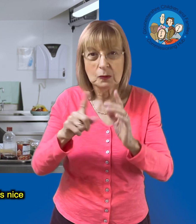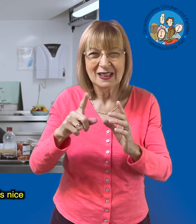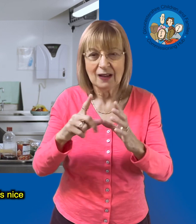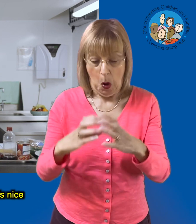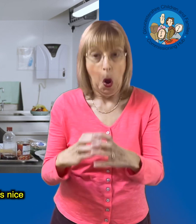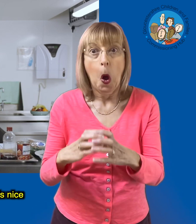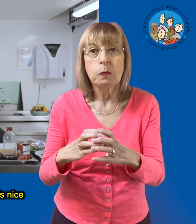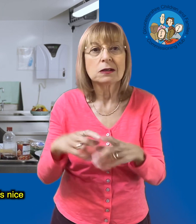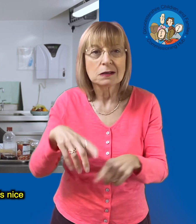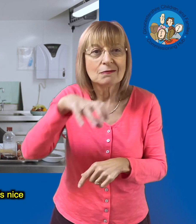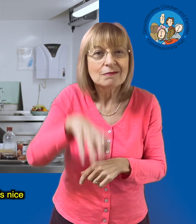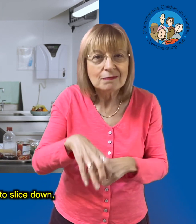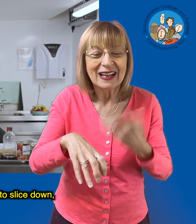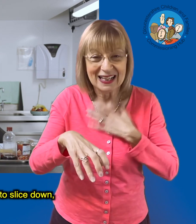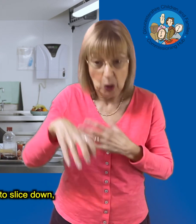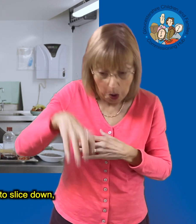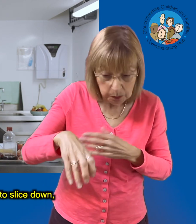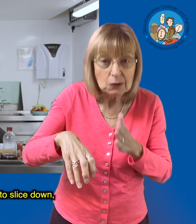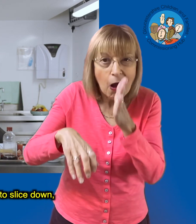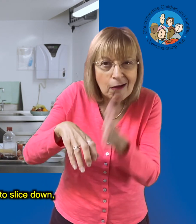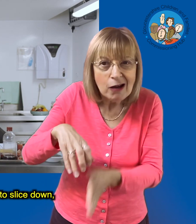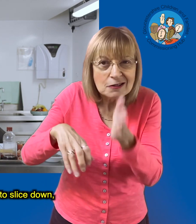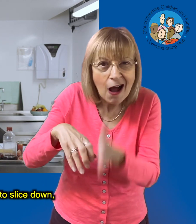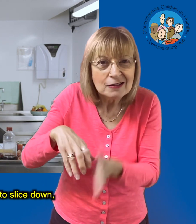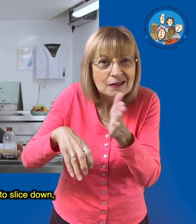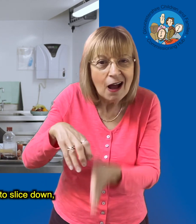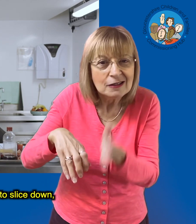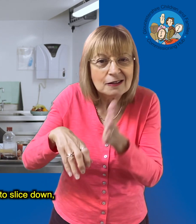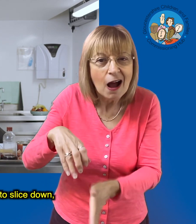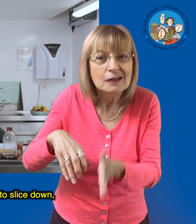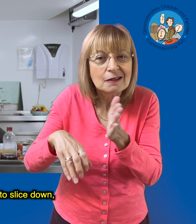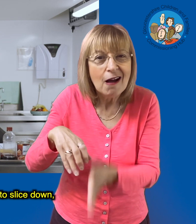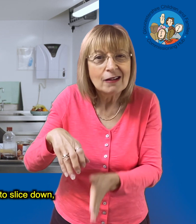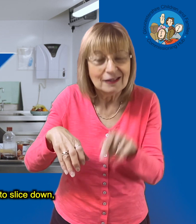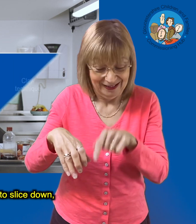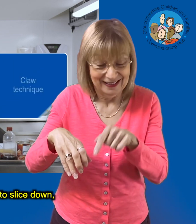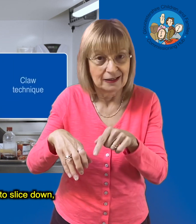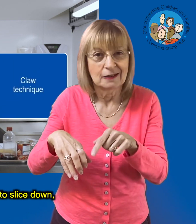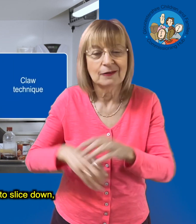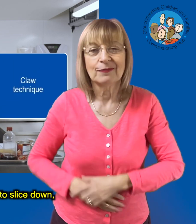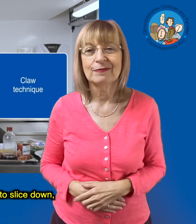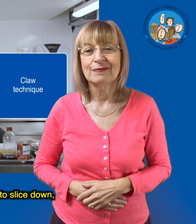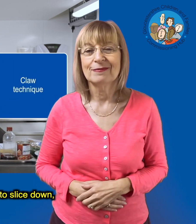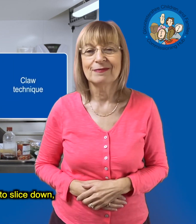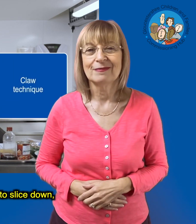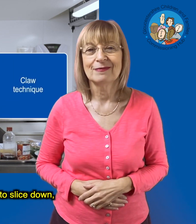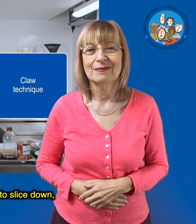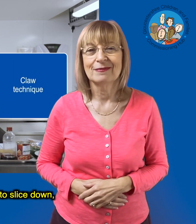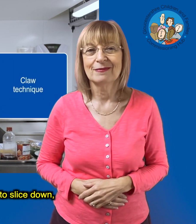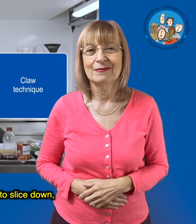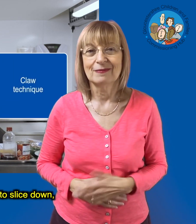nice and simple to make this into a dice. What we do is we just, again using a claw now we're using, this is a claw